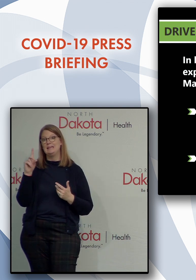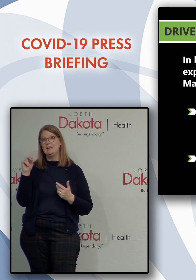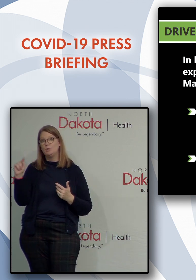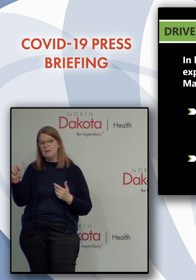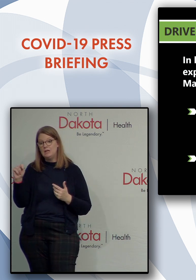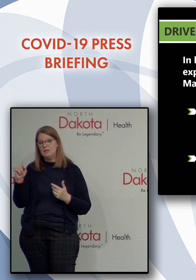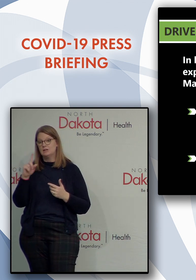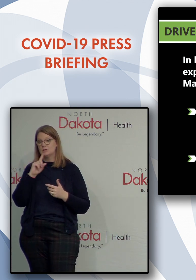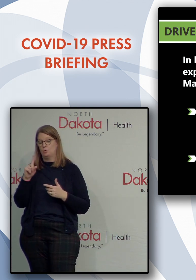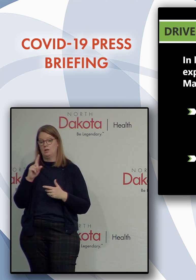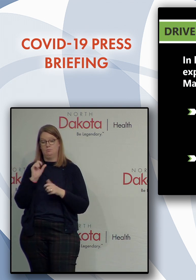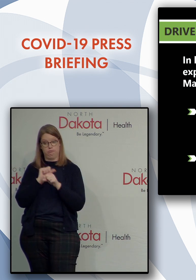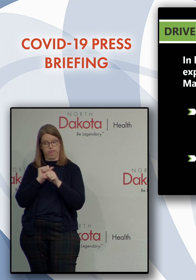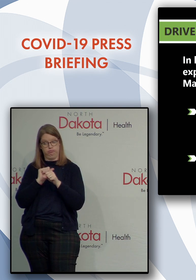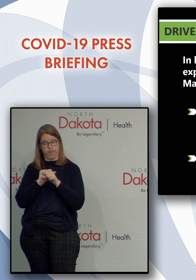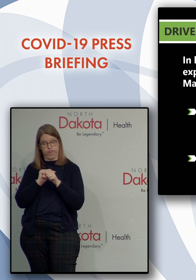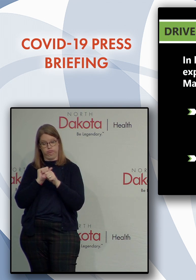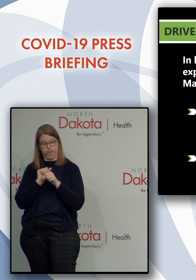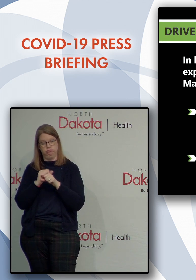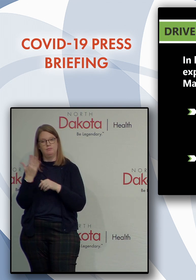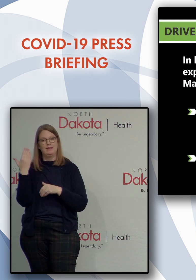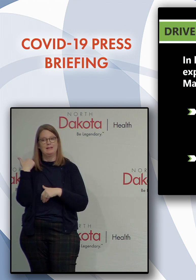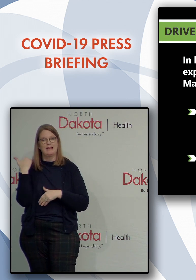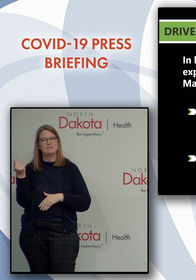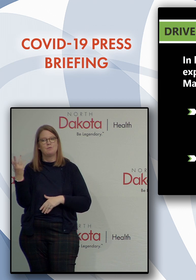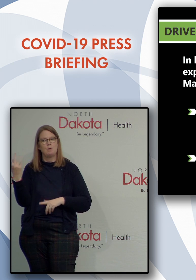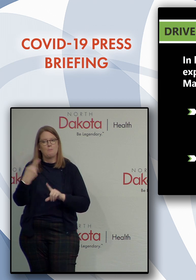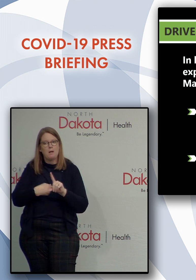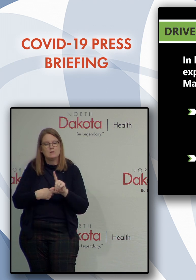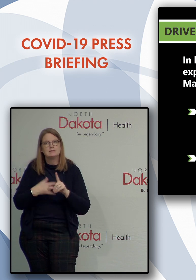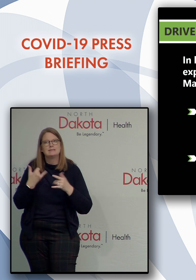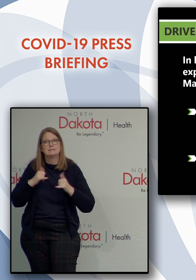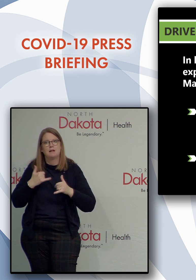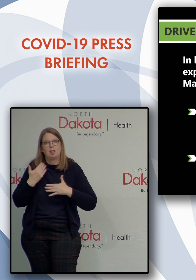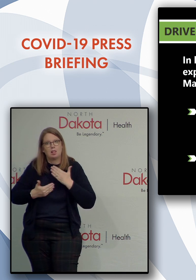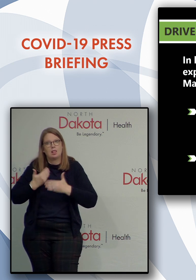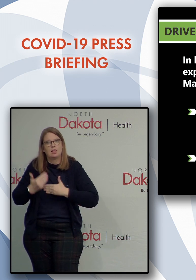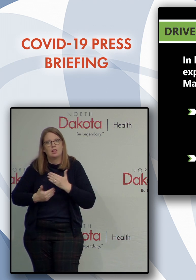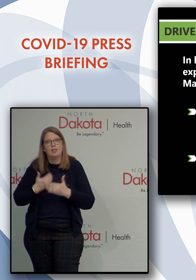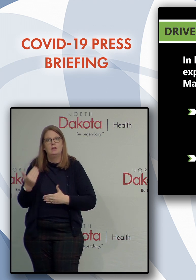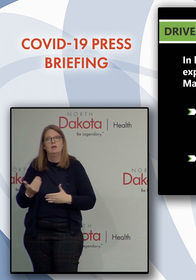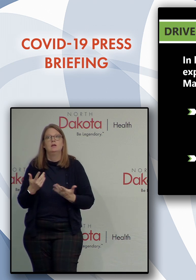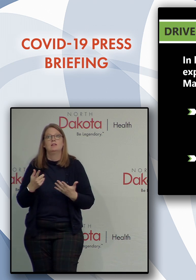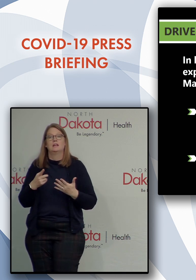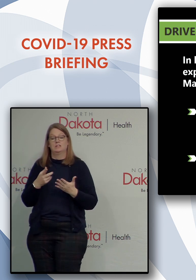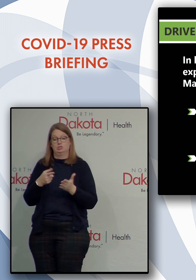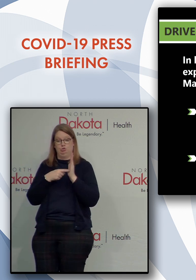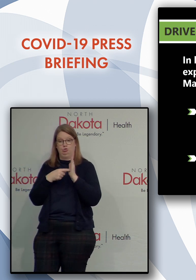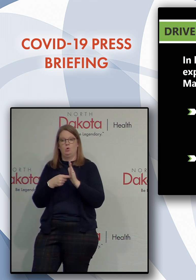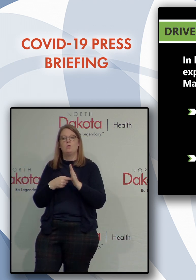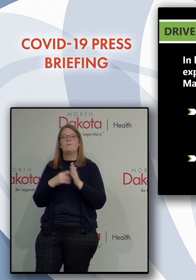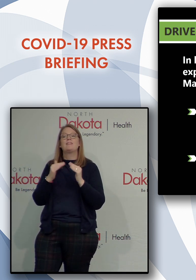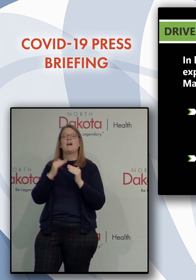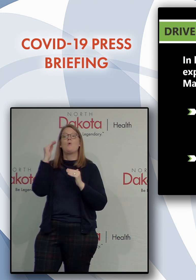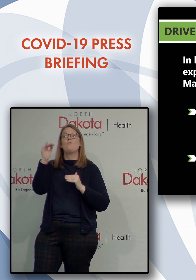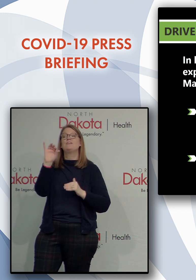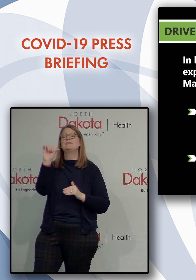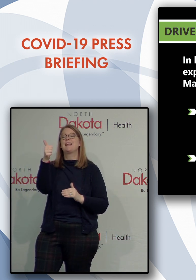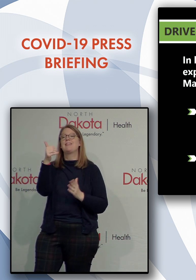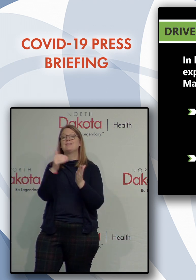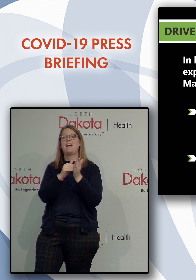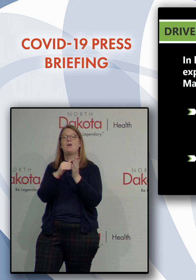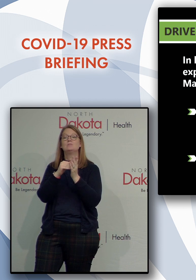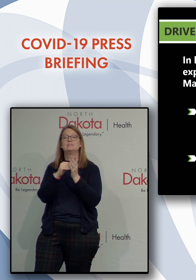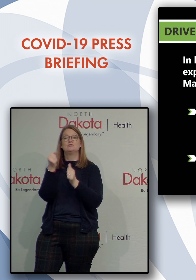been setting records, working hard over the past several months. There's still work to do. Their records show that there are over 10,000